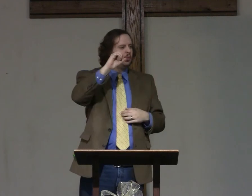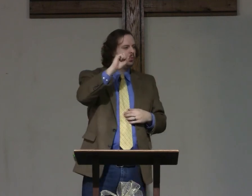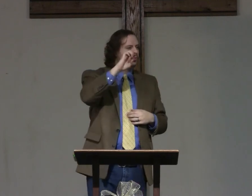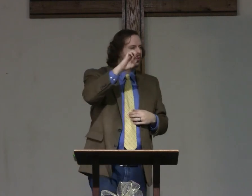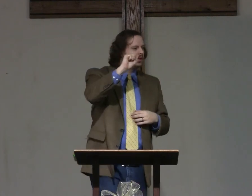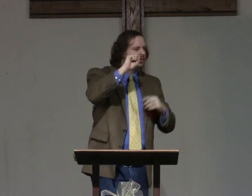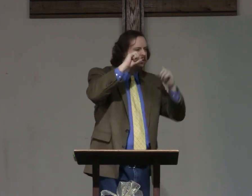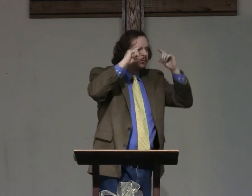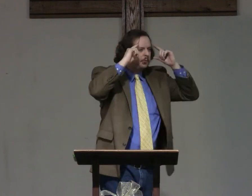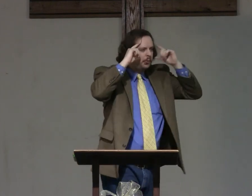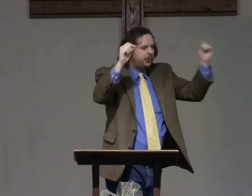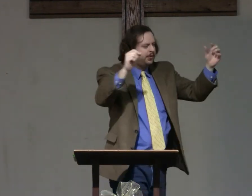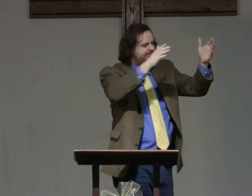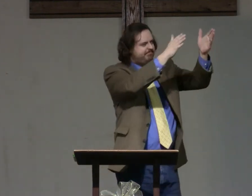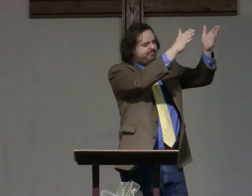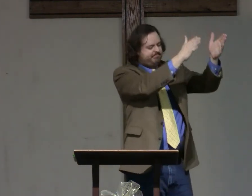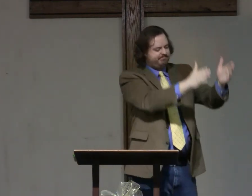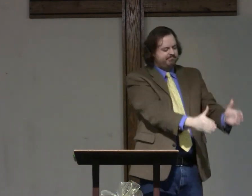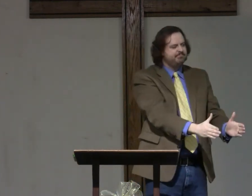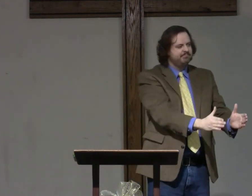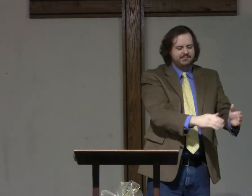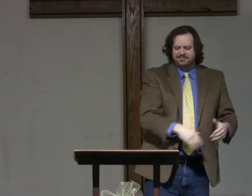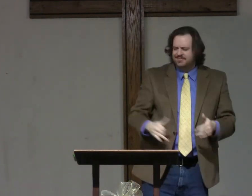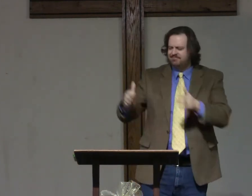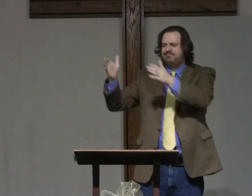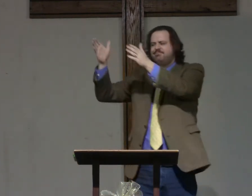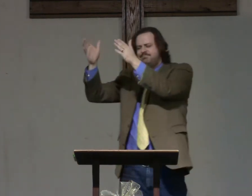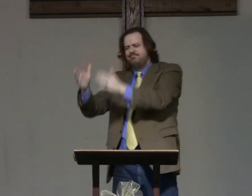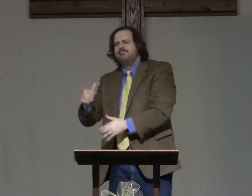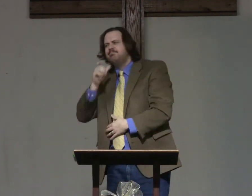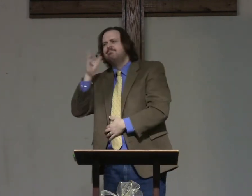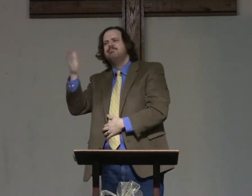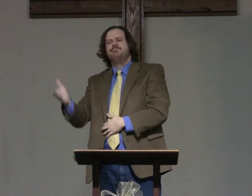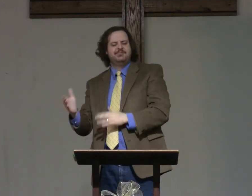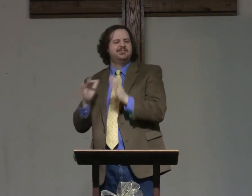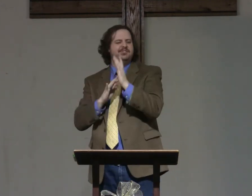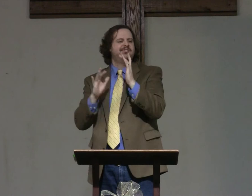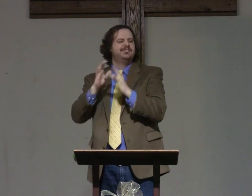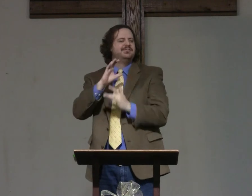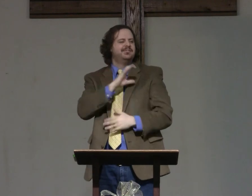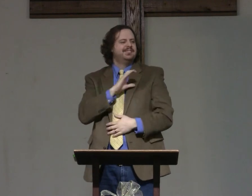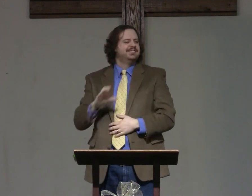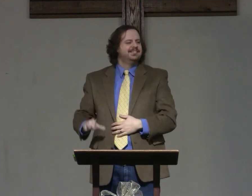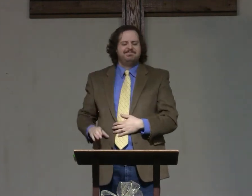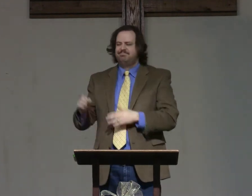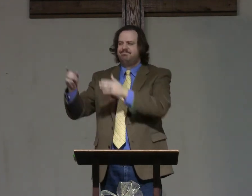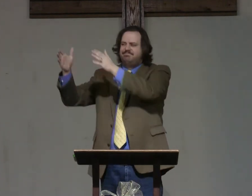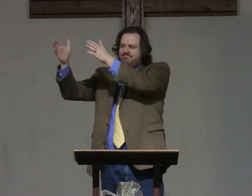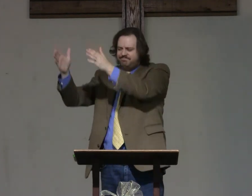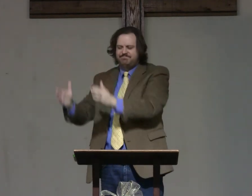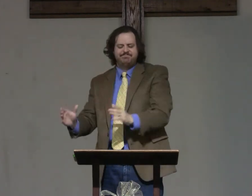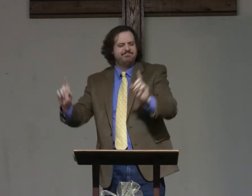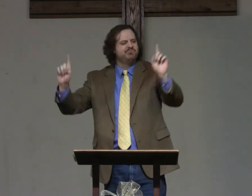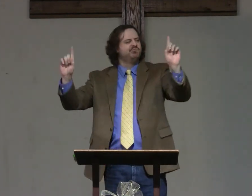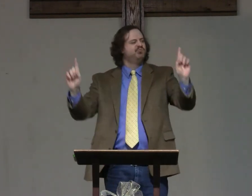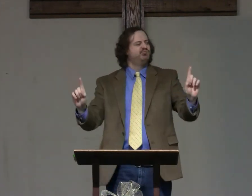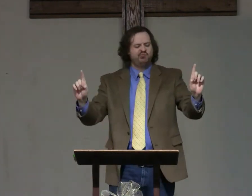The picture of Jesus in the Old Testament is Moses. In the New Testament we have